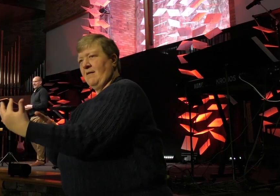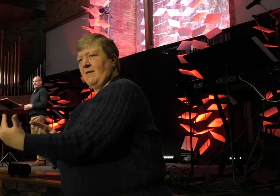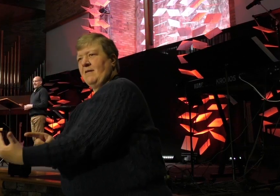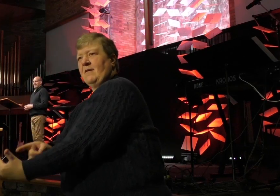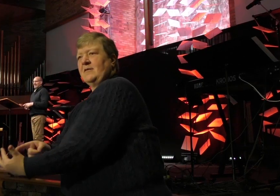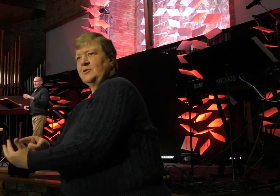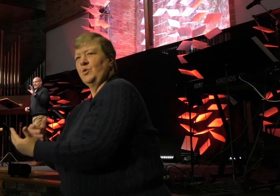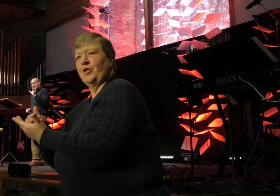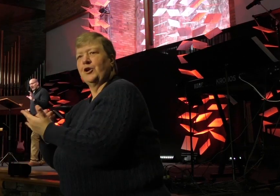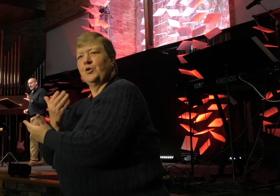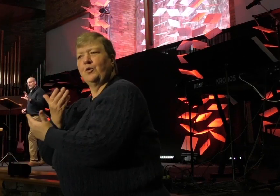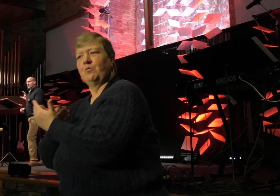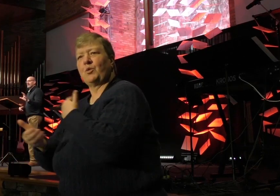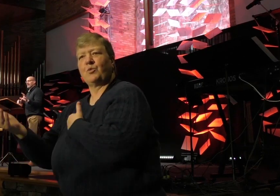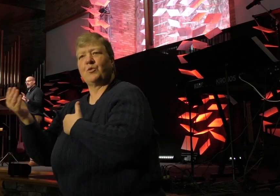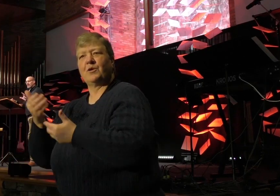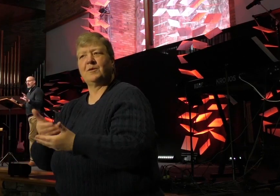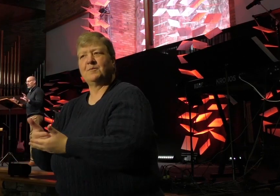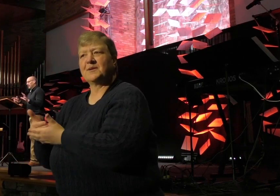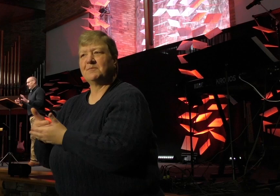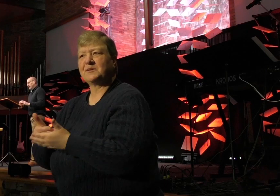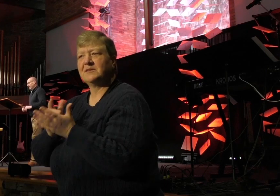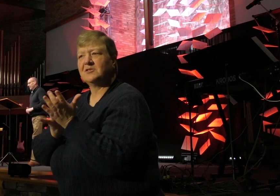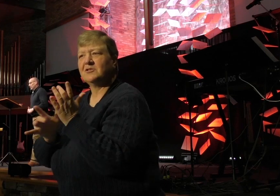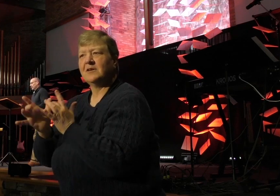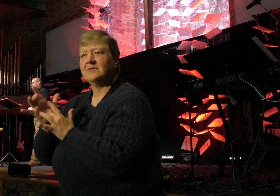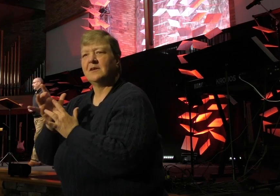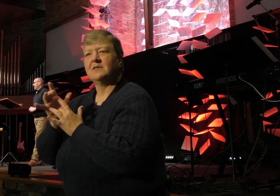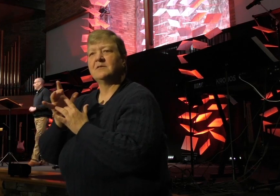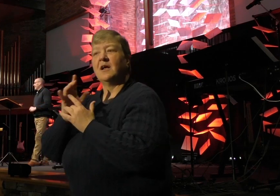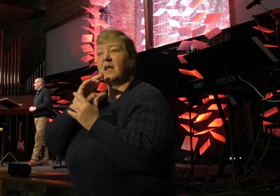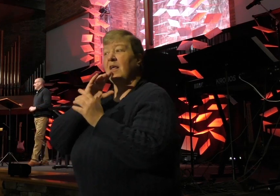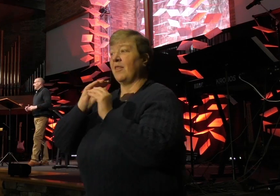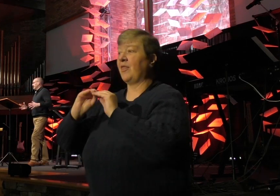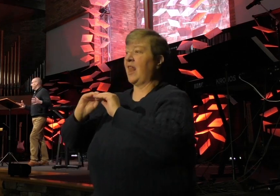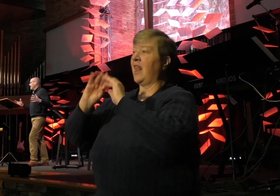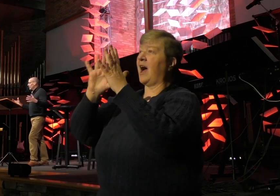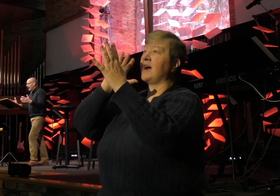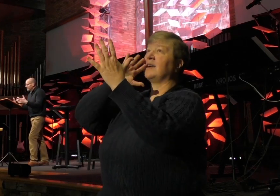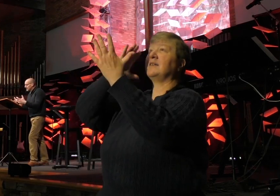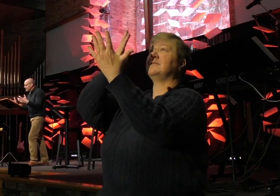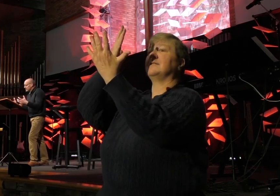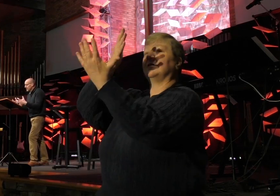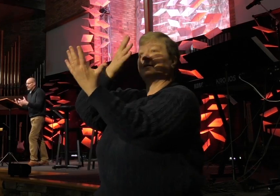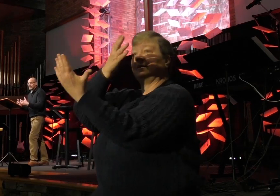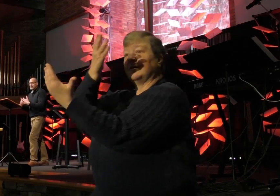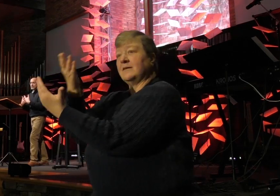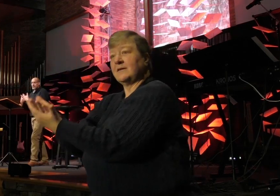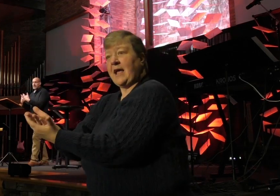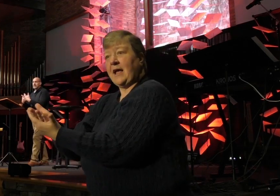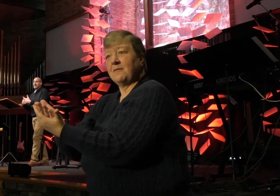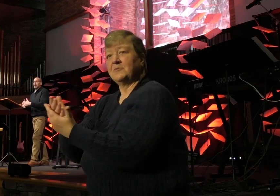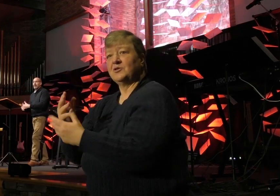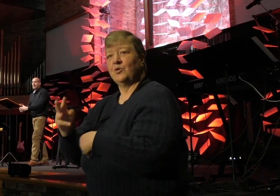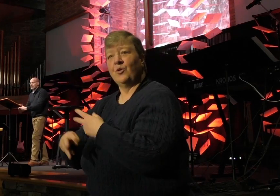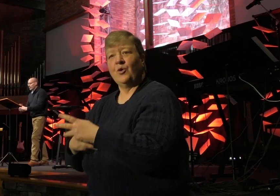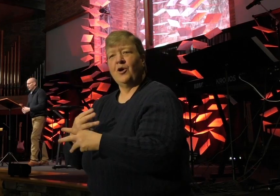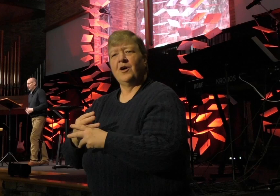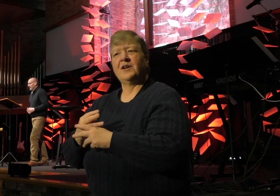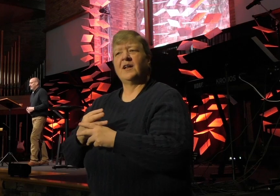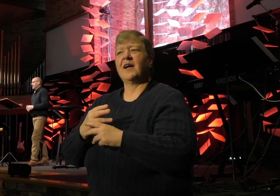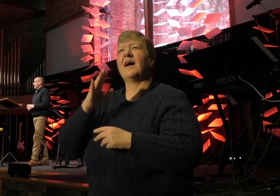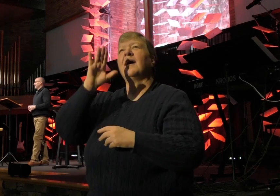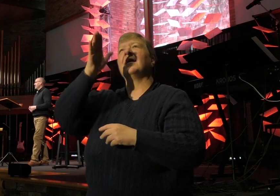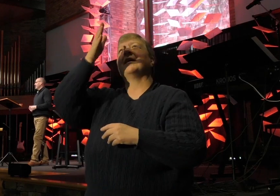Jesus. The light had come into the world, and God wrapped himself in the skin of his